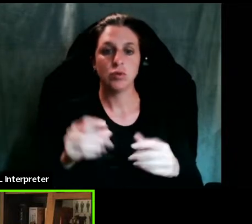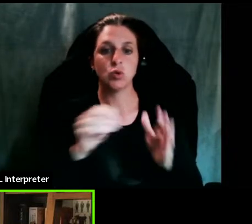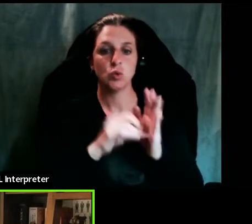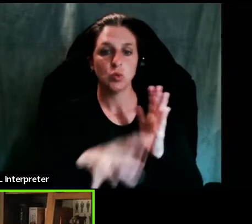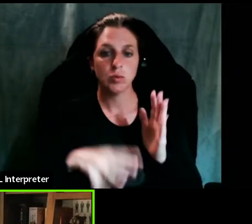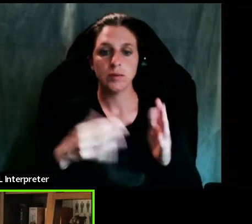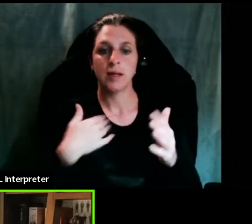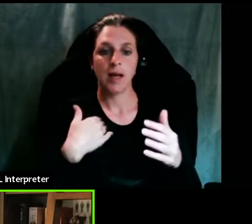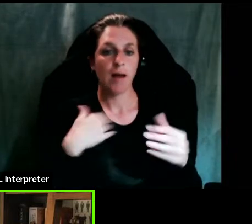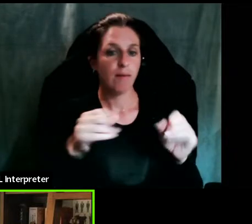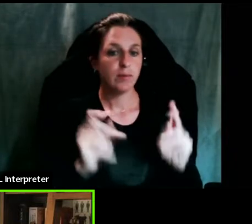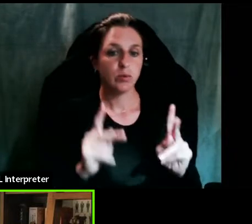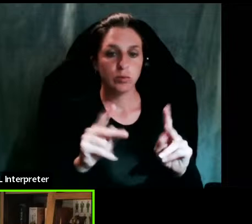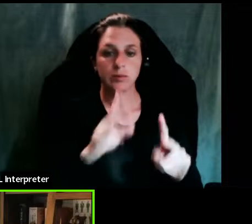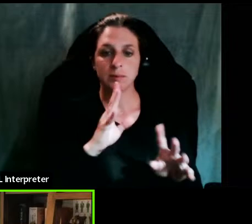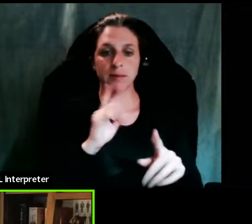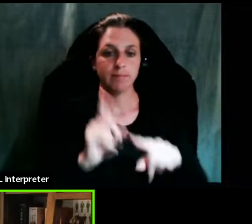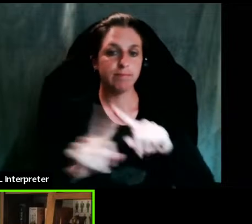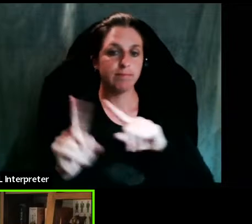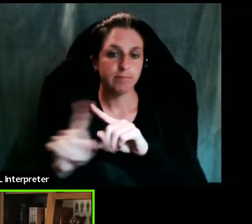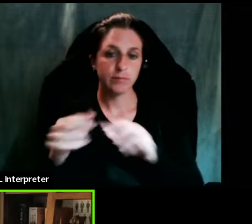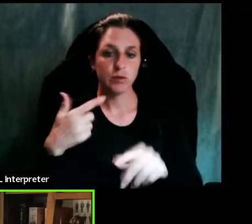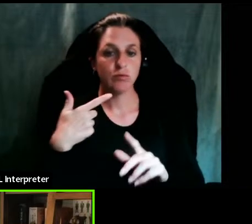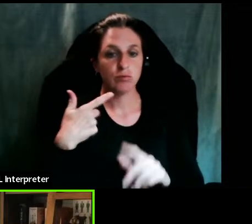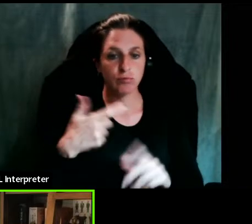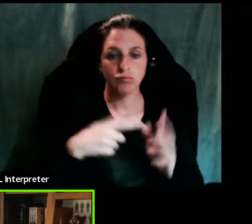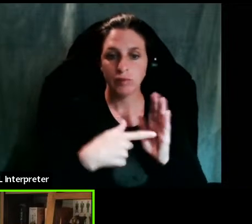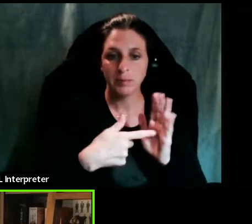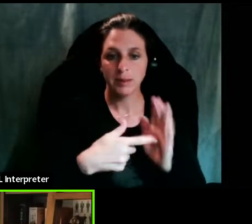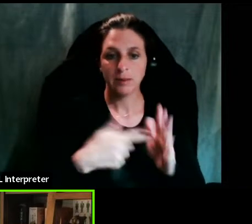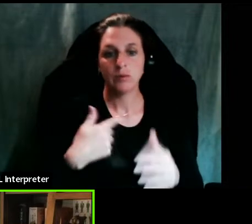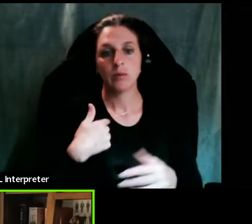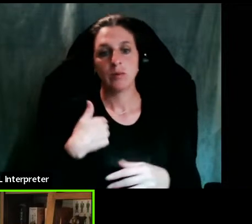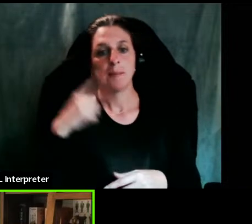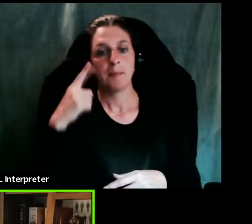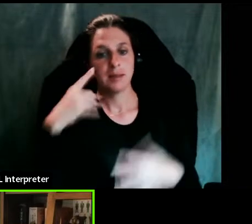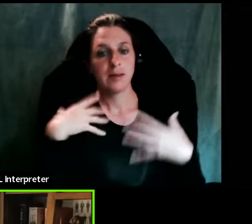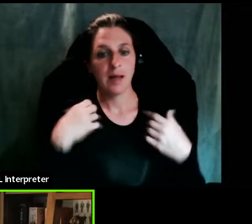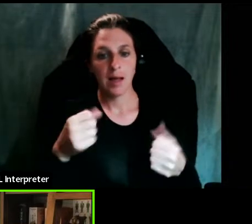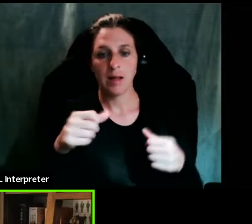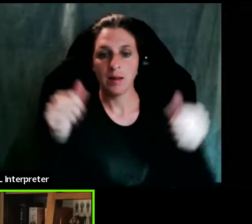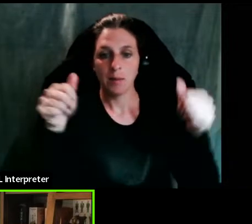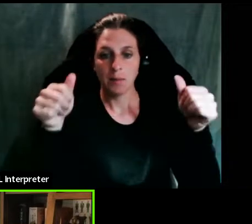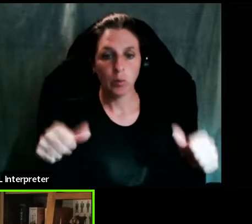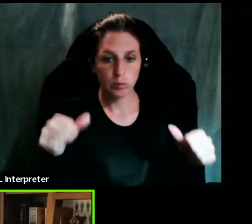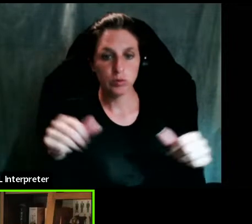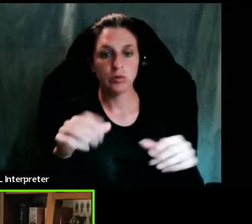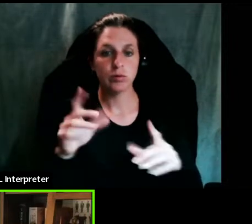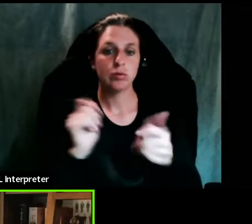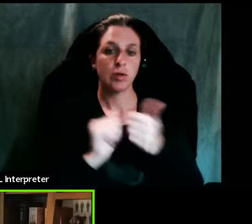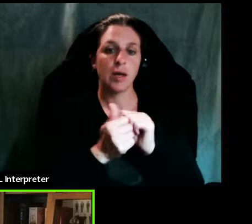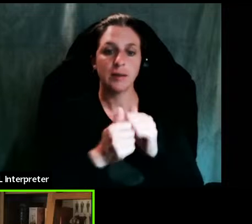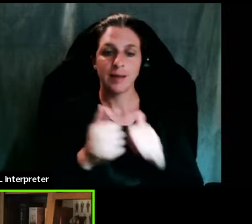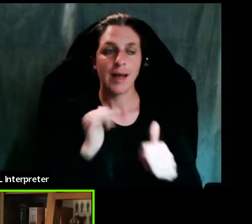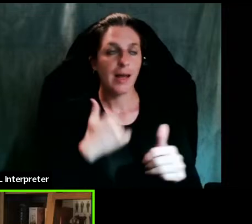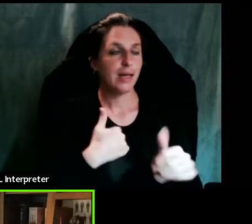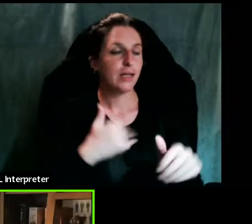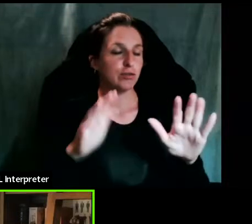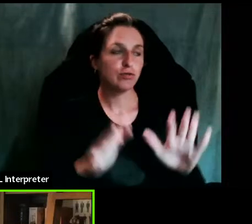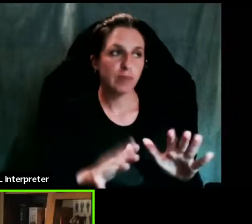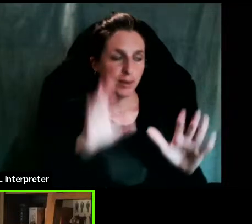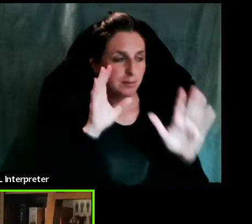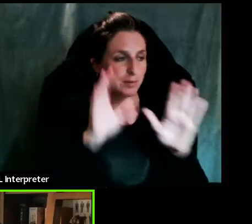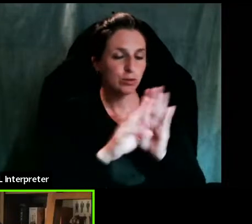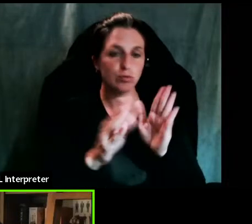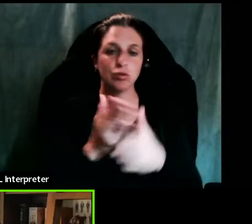representatives. We had Mental Health Poster Contest, which I had a great picture to share with you, and I ran out of time, so I wasn't able